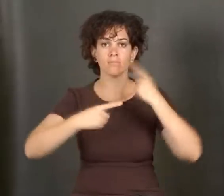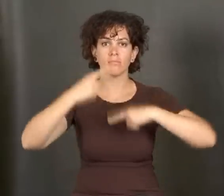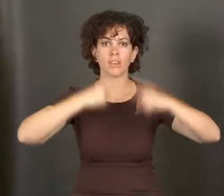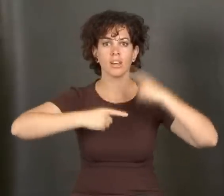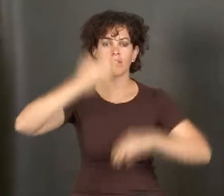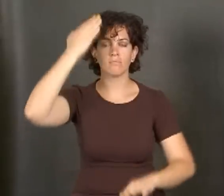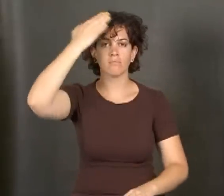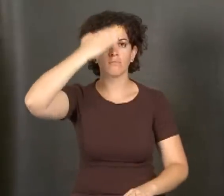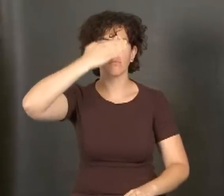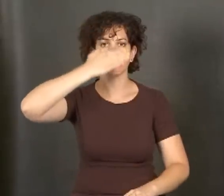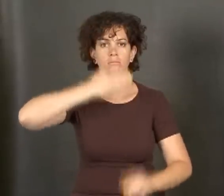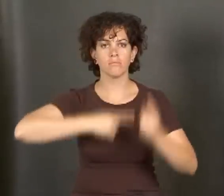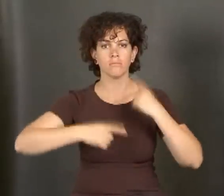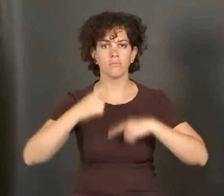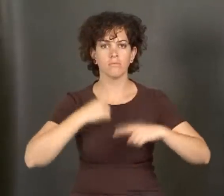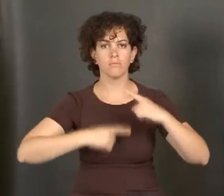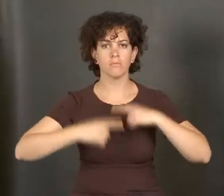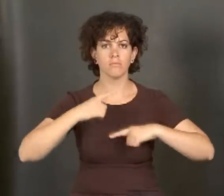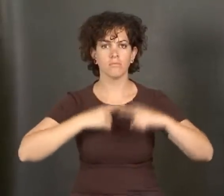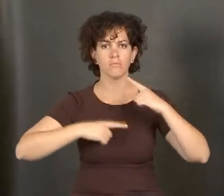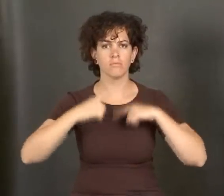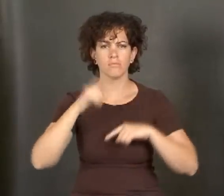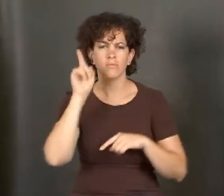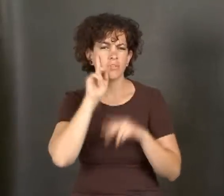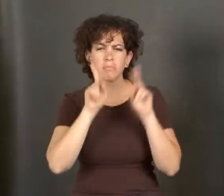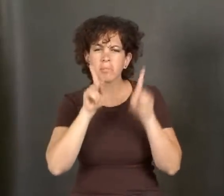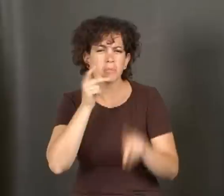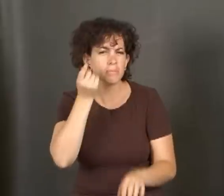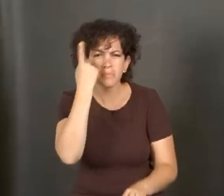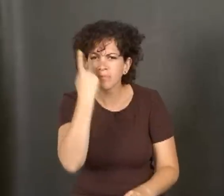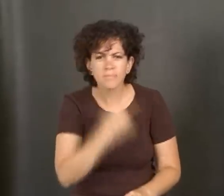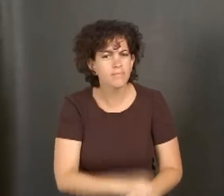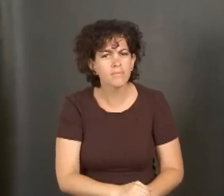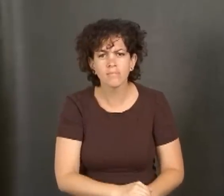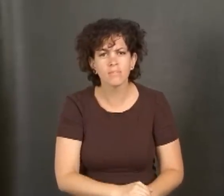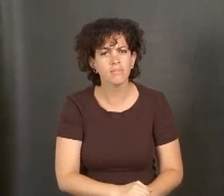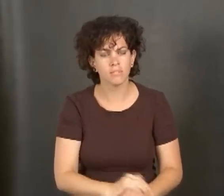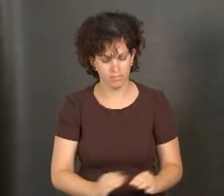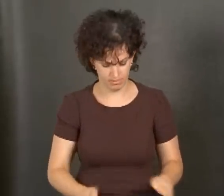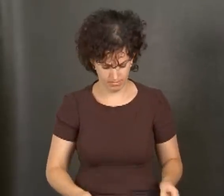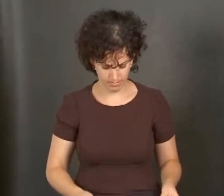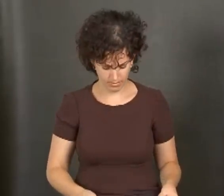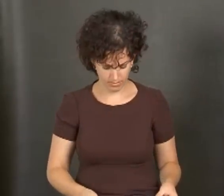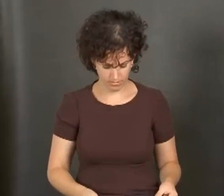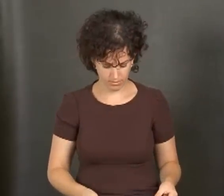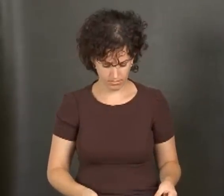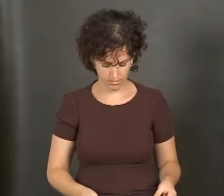well. If you sign with very flat emotion on your face, they might not understand what you're trying to